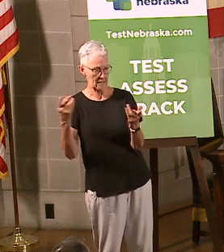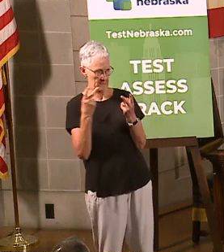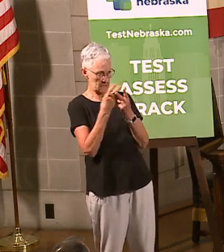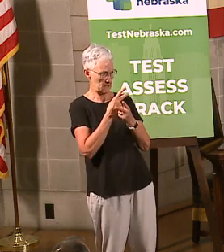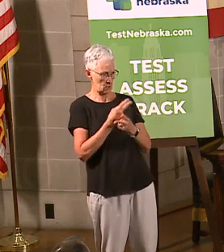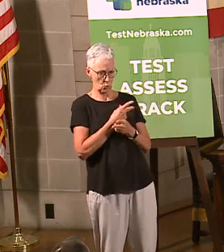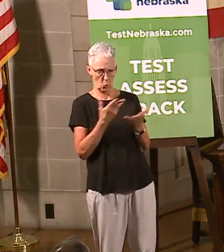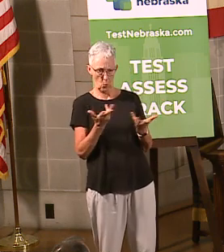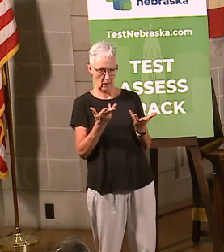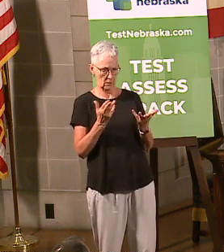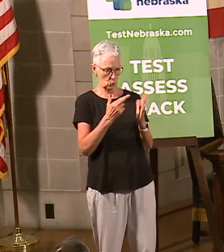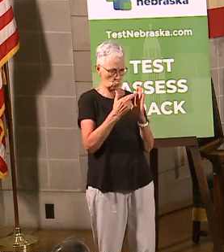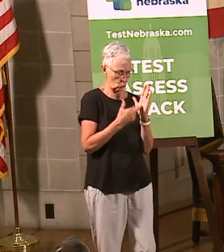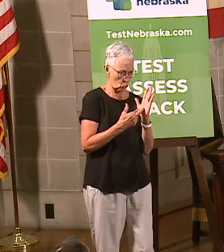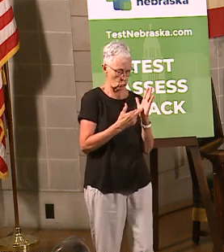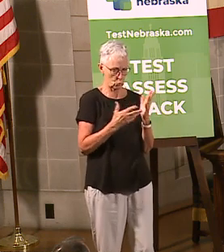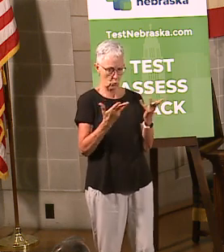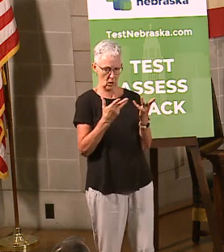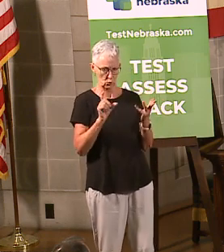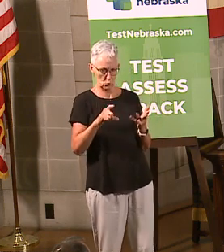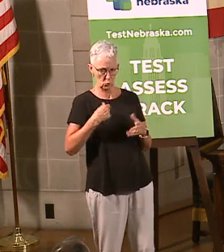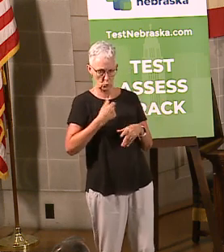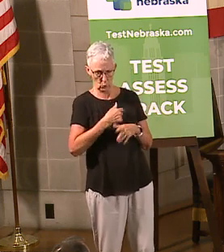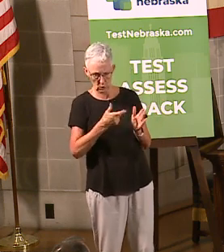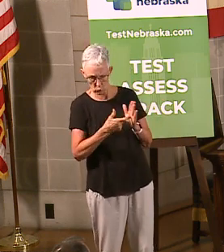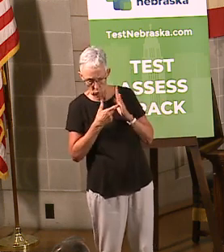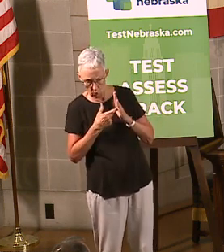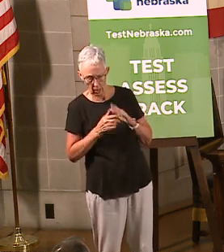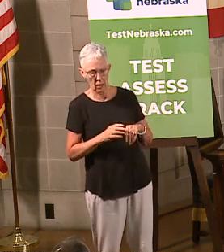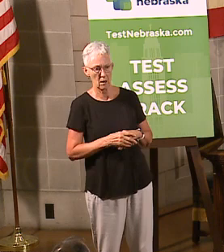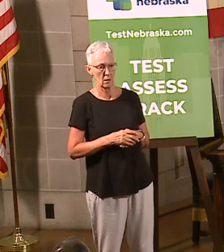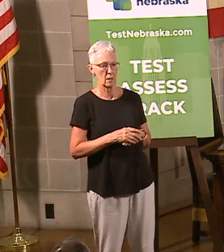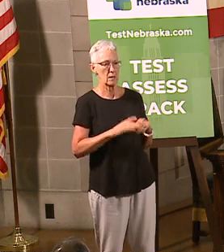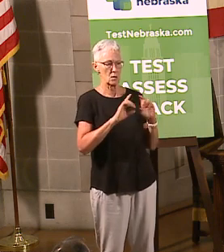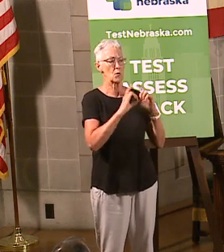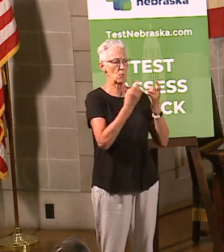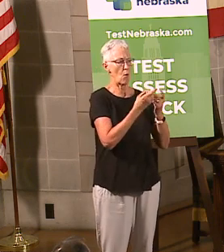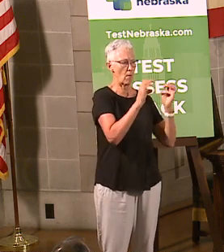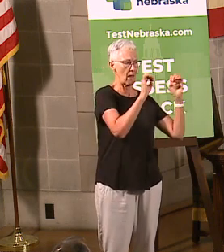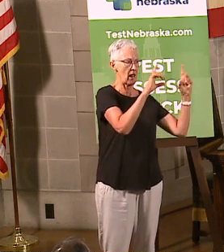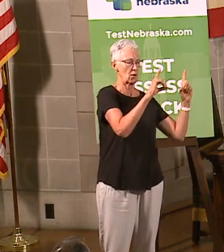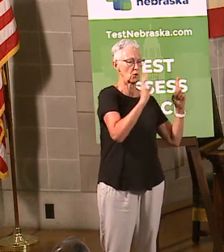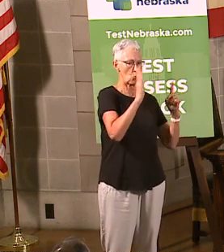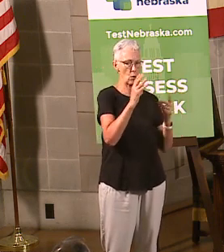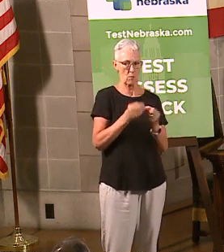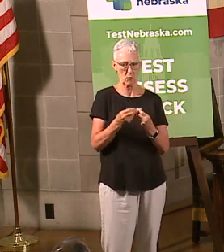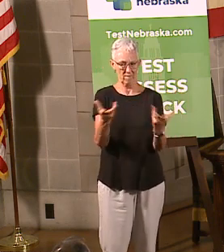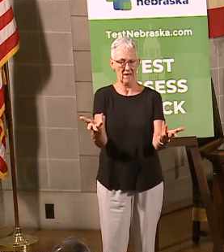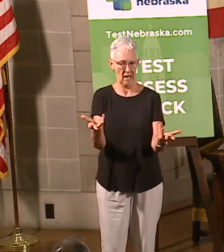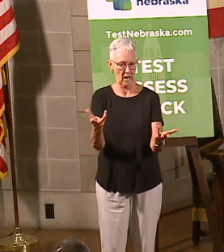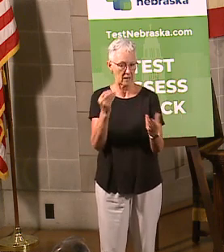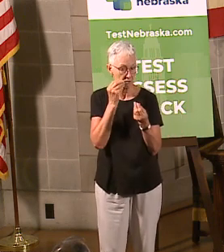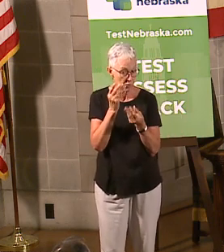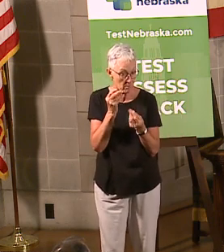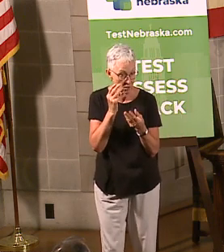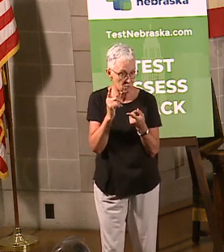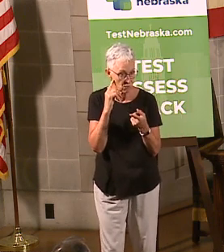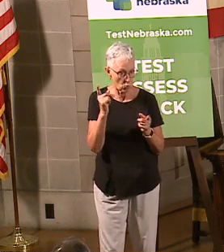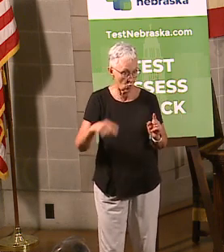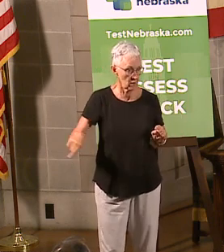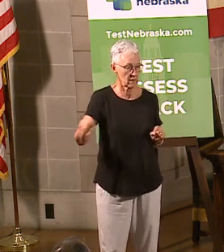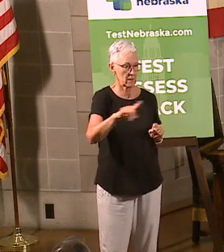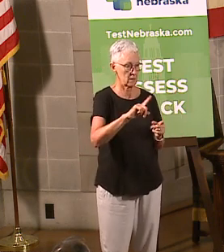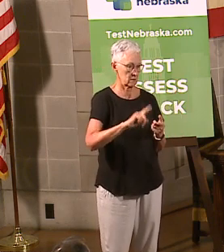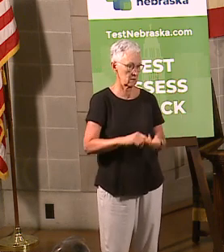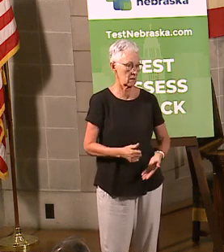safe protocols that ought to be in place. The Department of Education will continue to provide guidance for schools, guidance that's really can be found